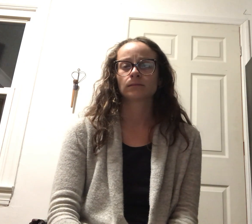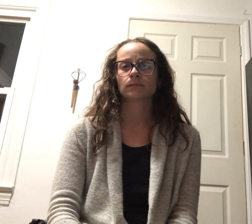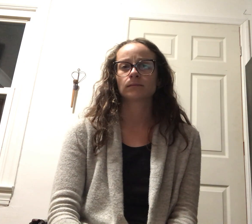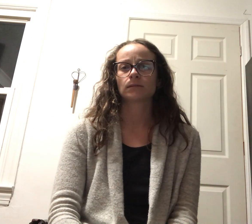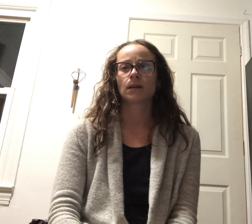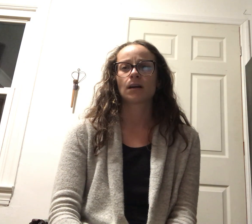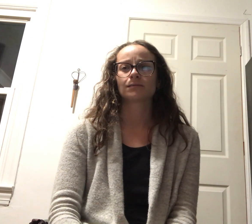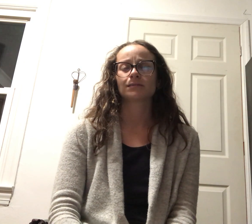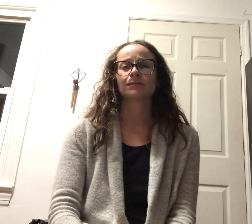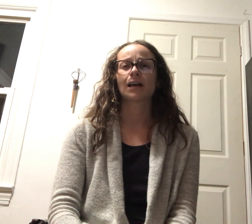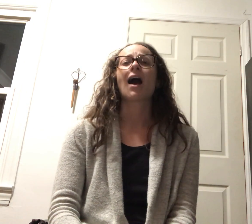Yeah.